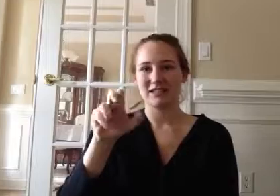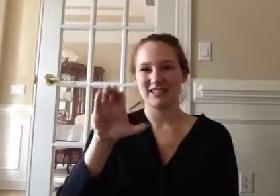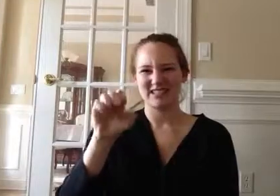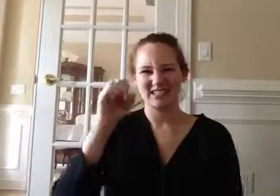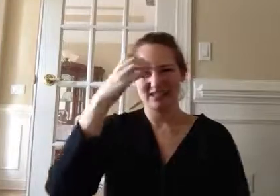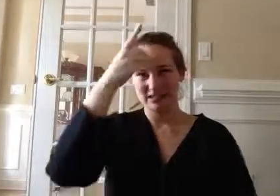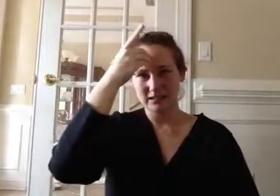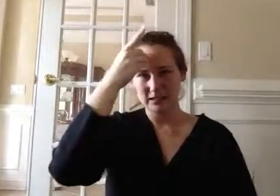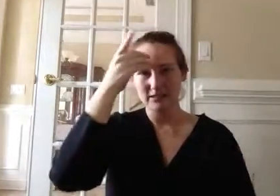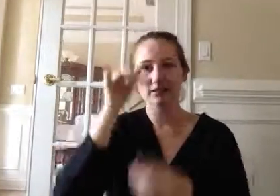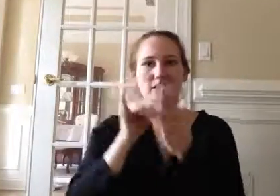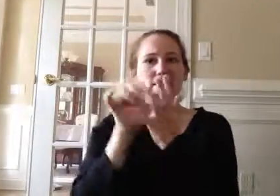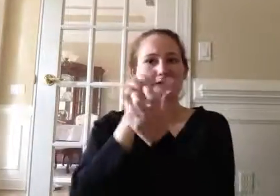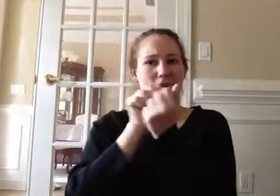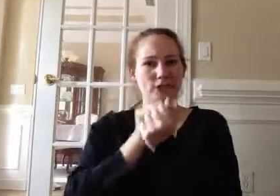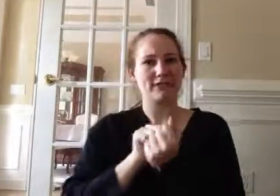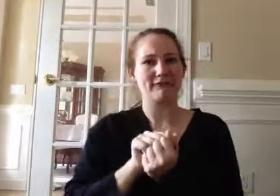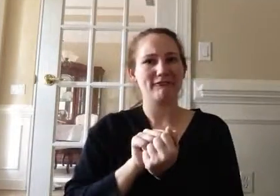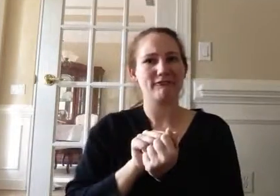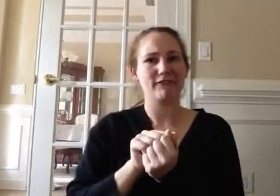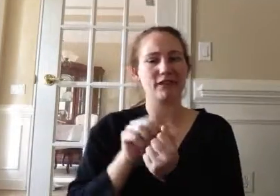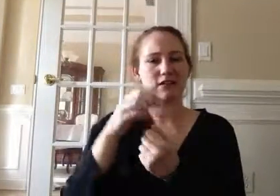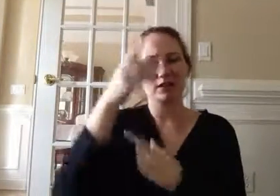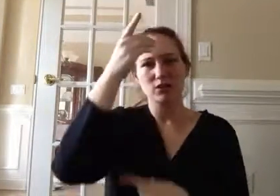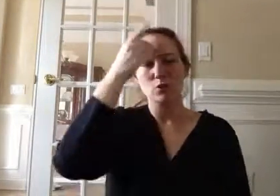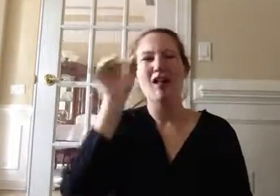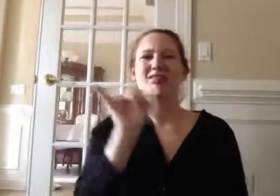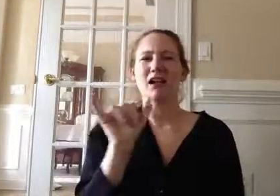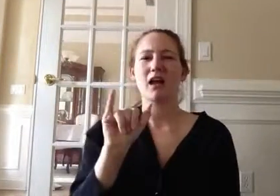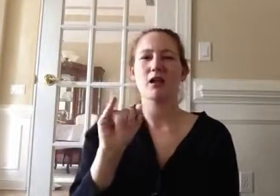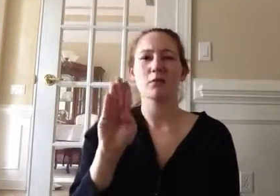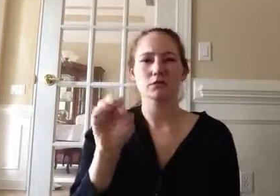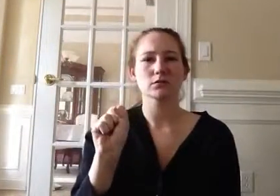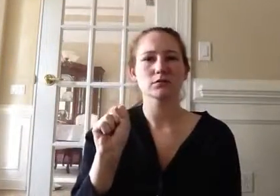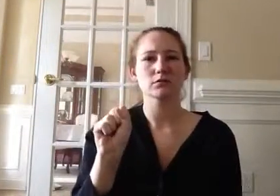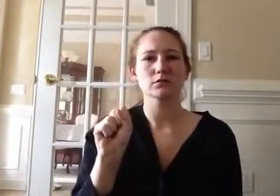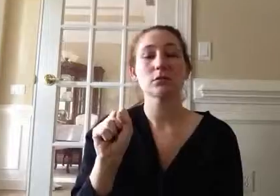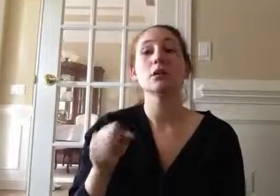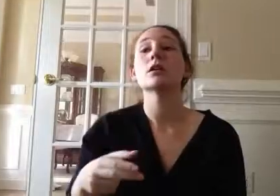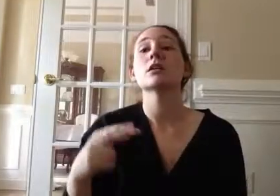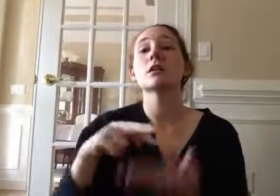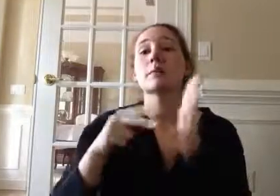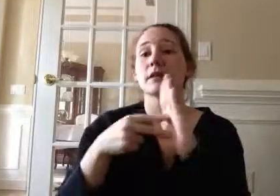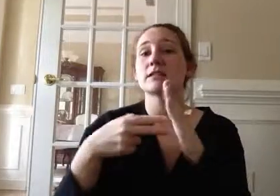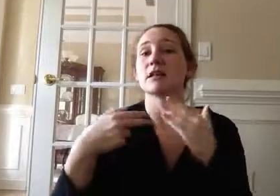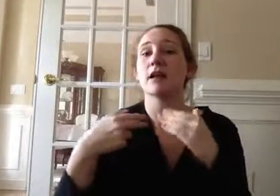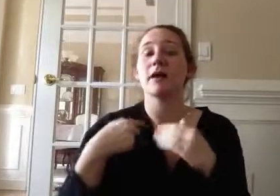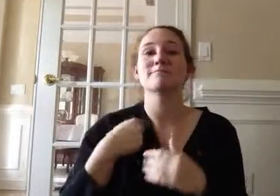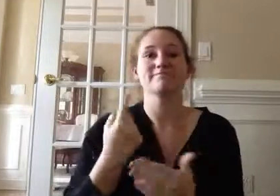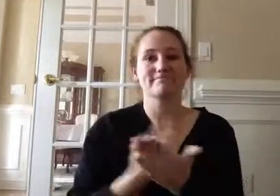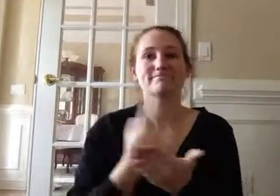digestive disorder under the umbrella of irritable bowel disease. It means I have bouts of throwing up,